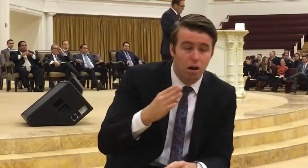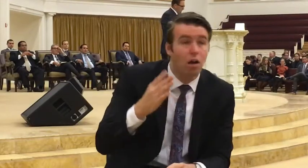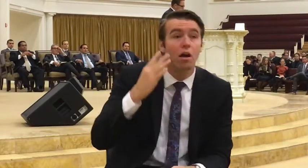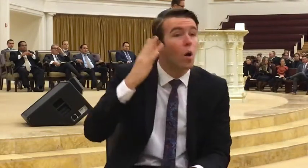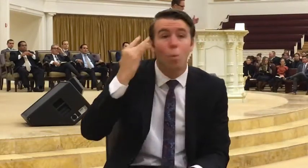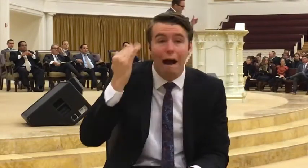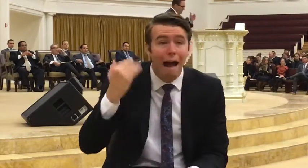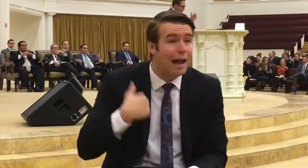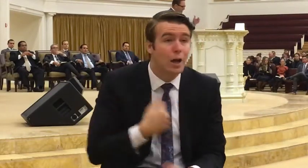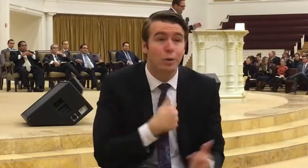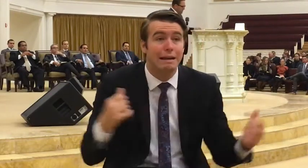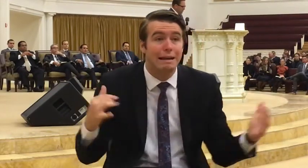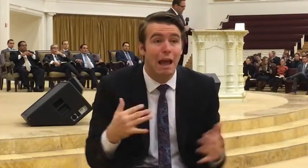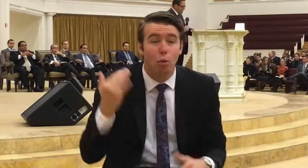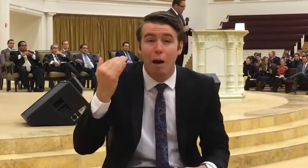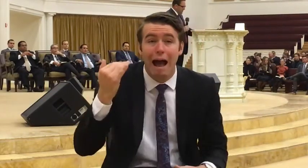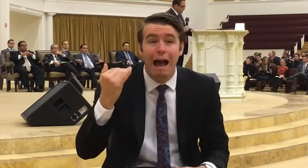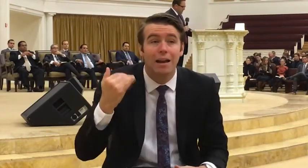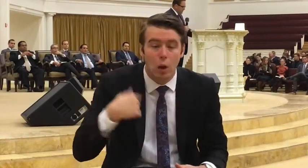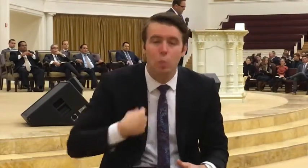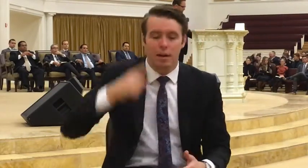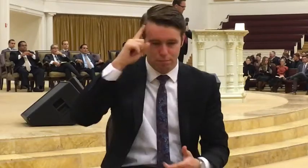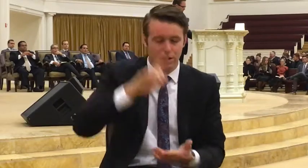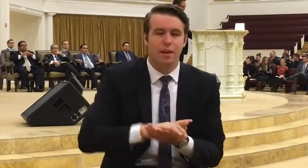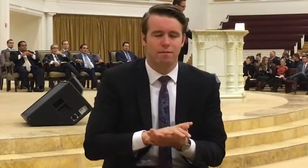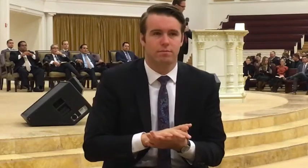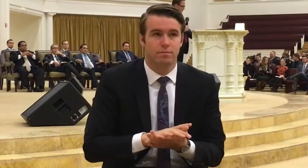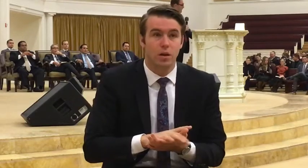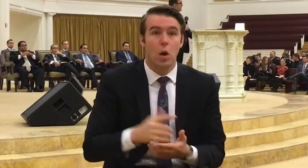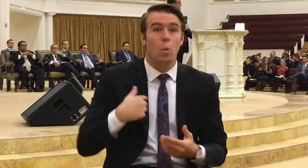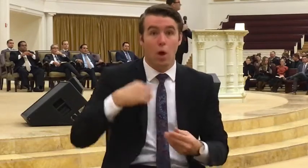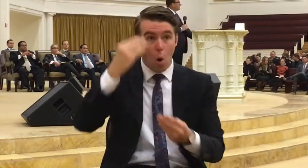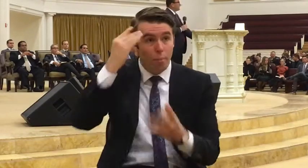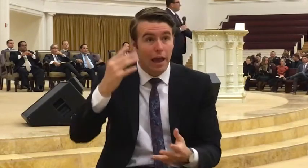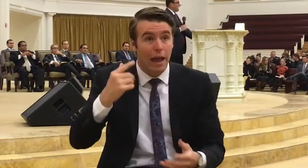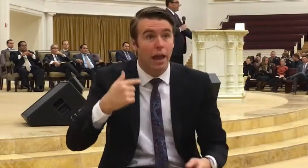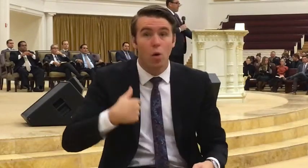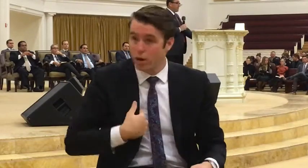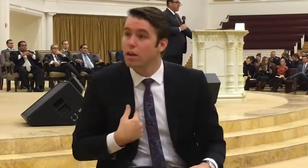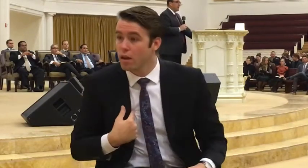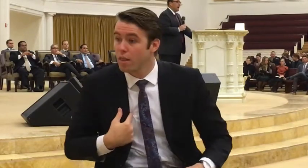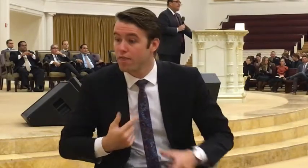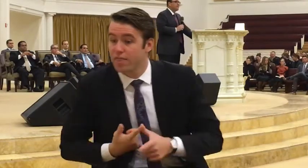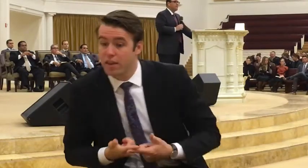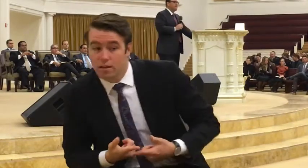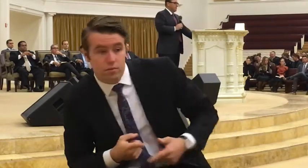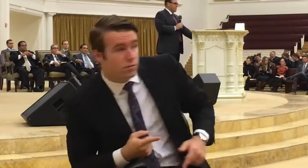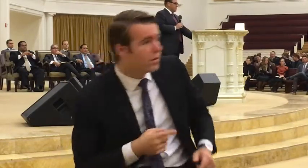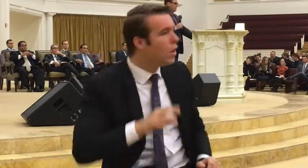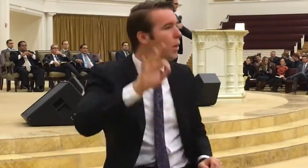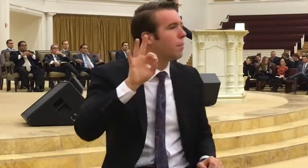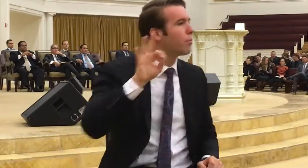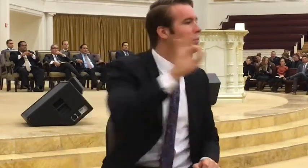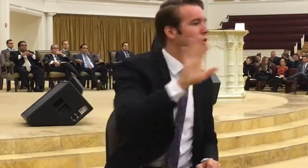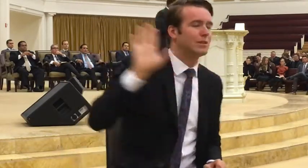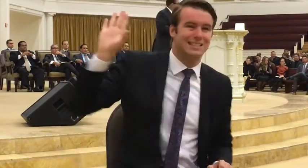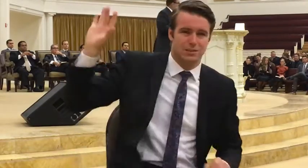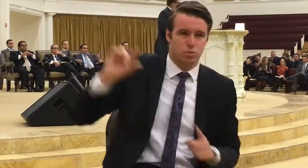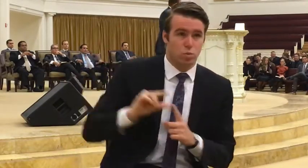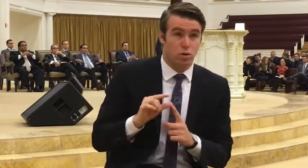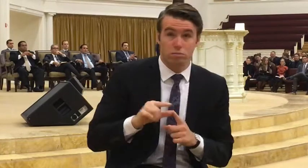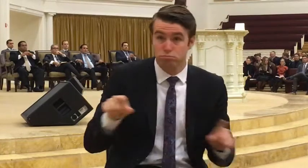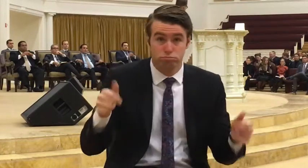is to be believed, obeyed, and preached. That's why we must be fully grounded in the Word of God.